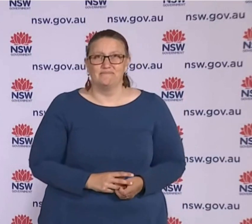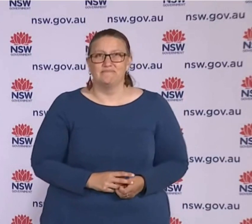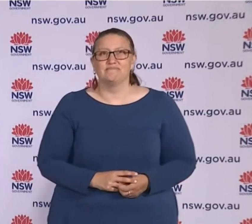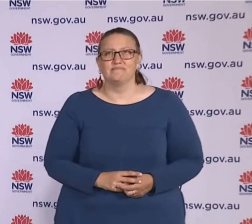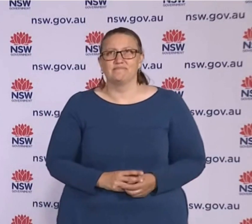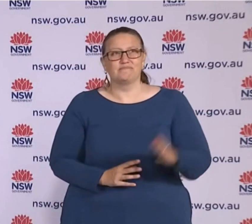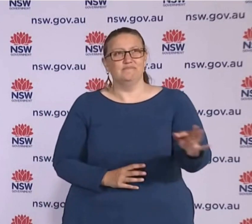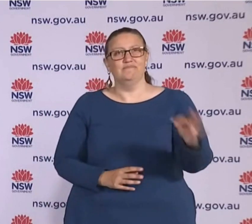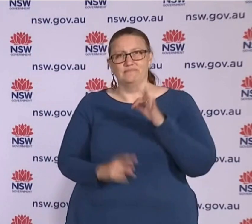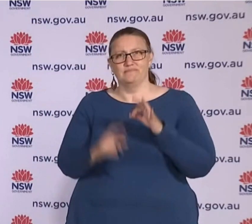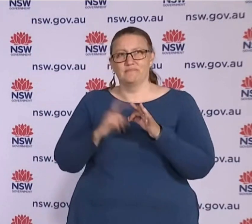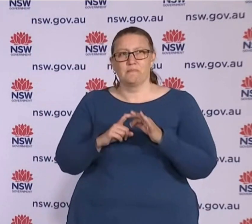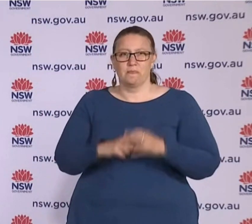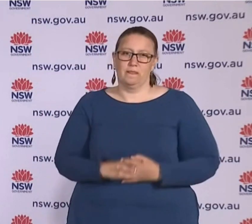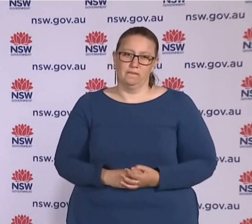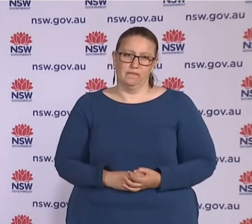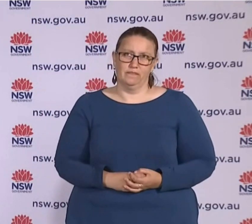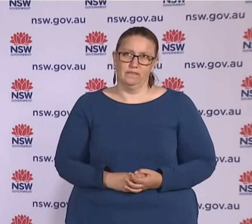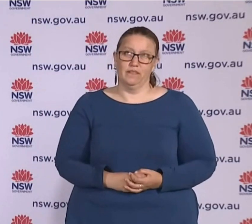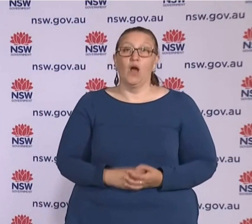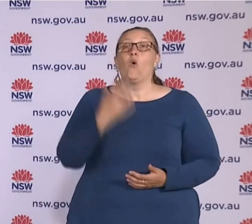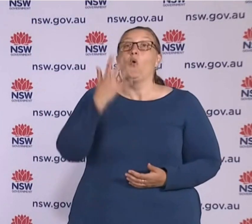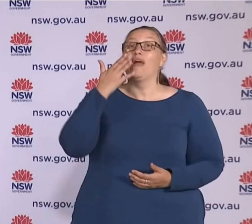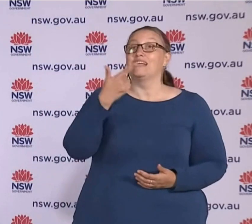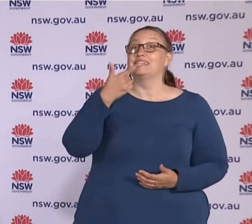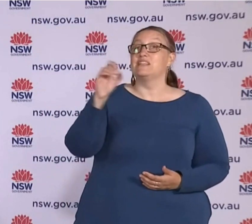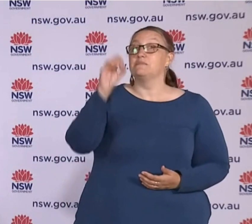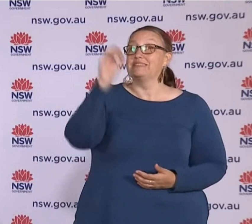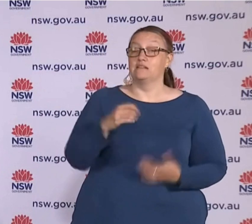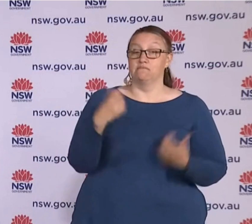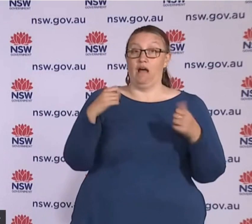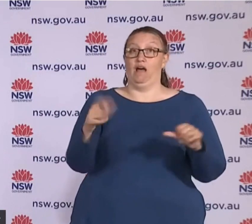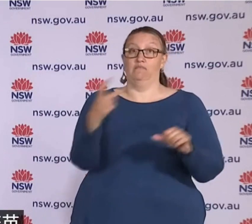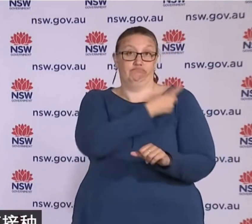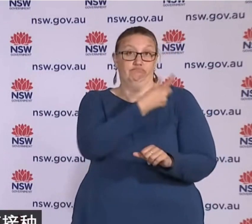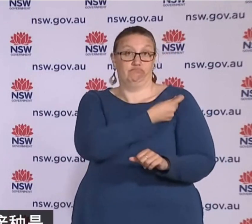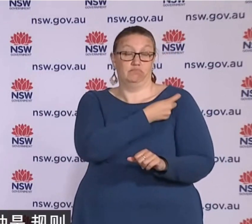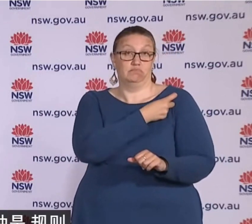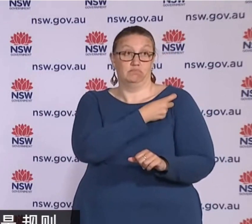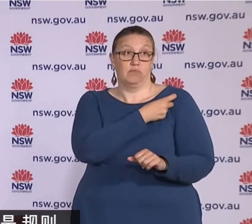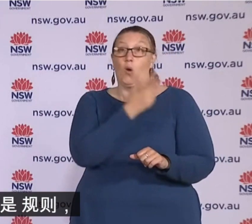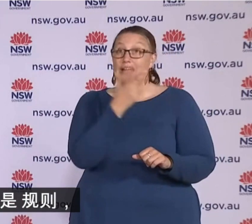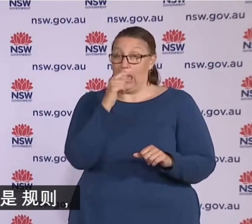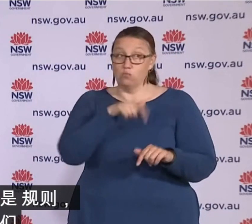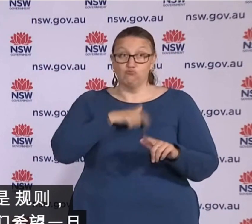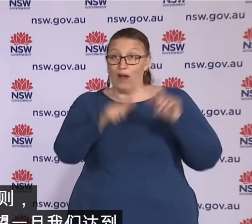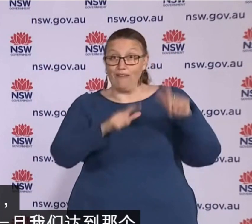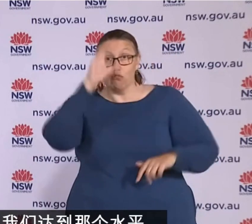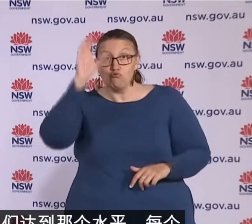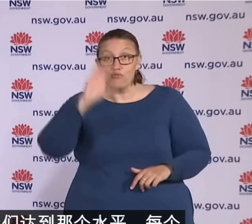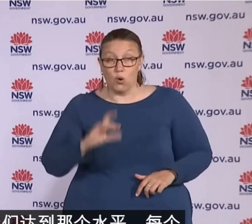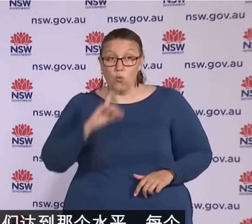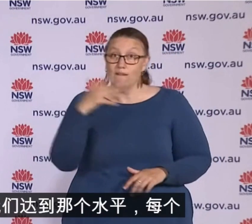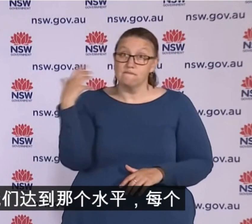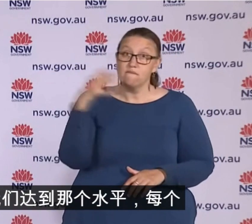a negative test to travel to the region 70%, or is double vaccination going to be the rule? Well, double vaccination is the rule, and as we said, we're